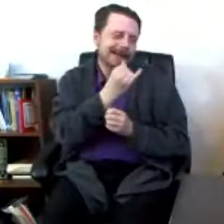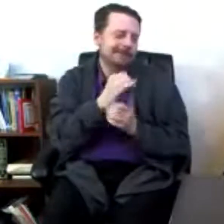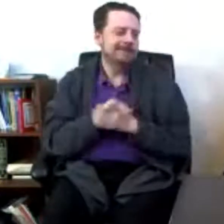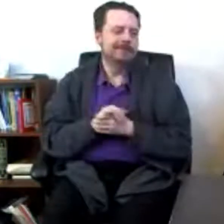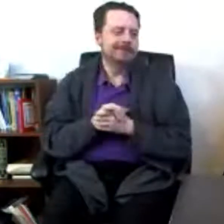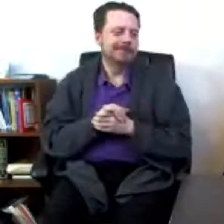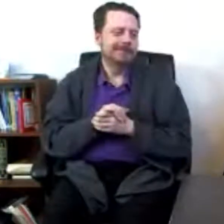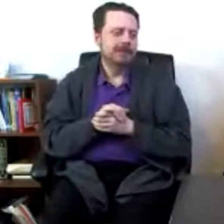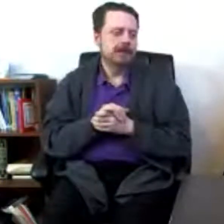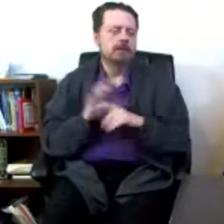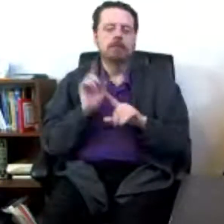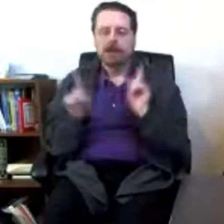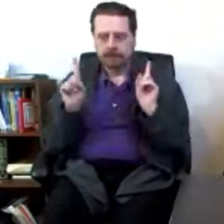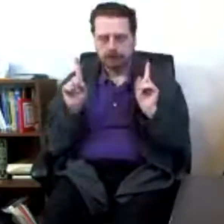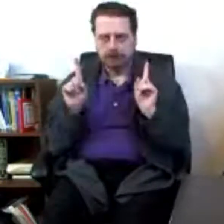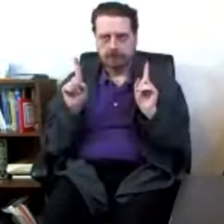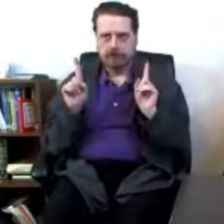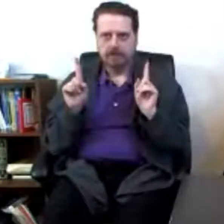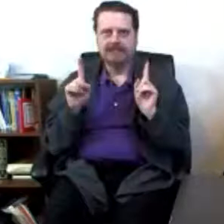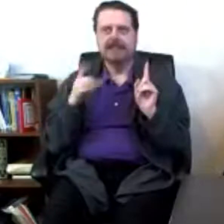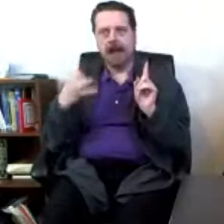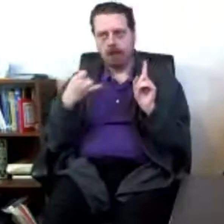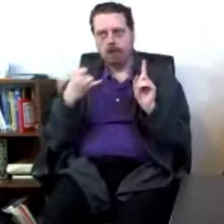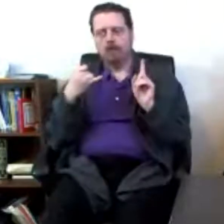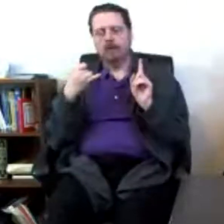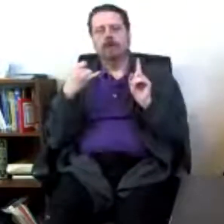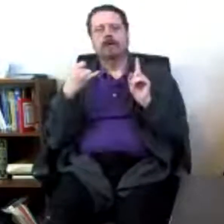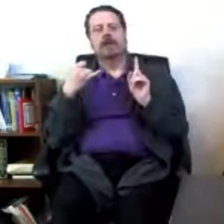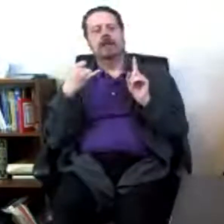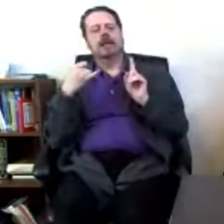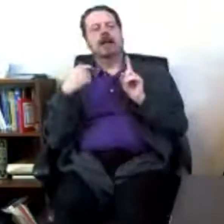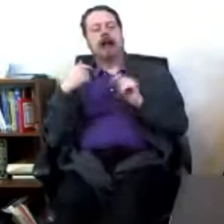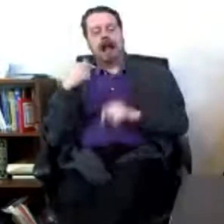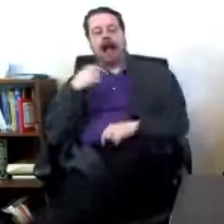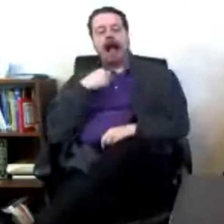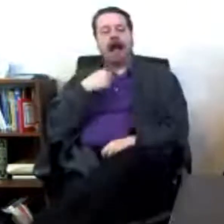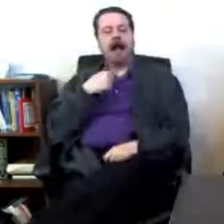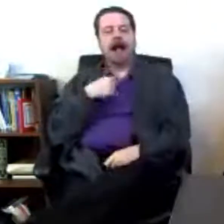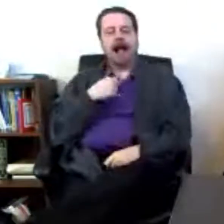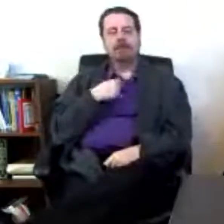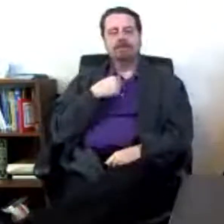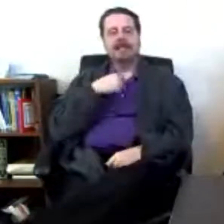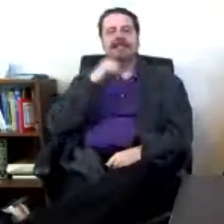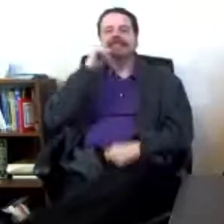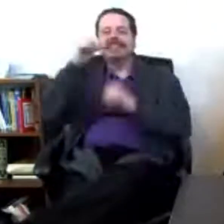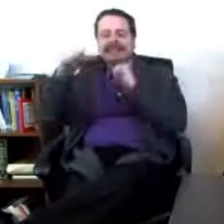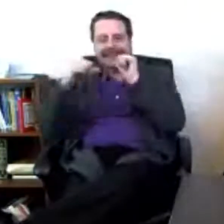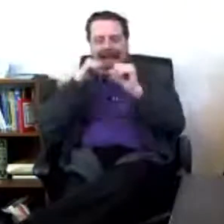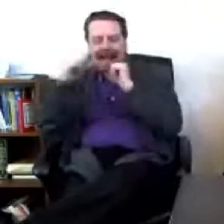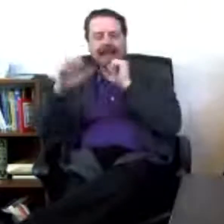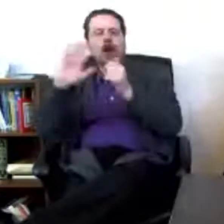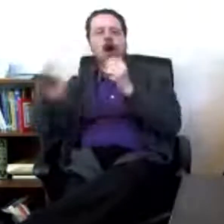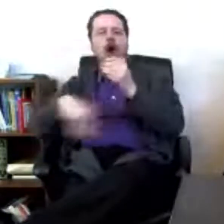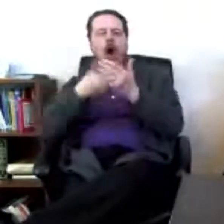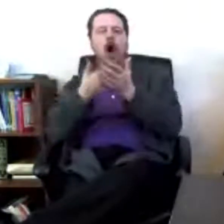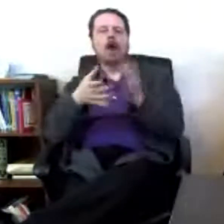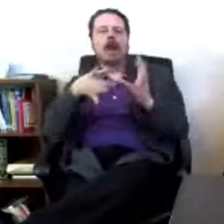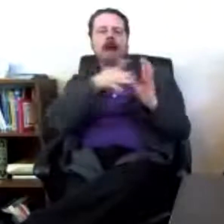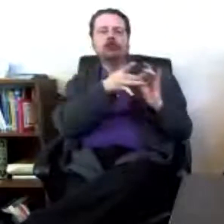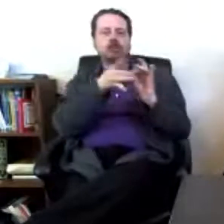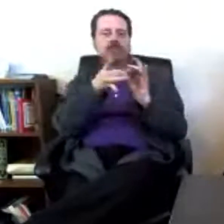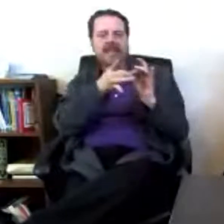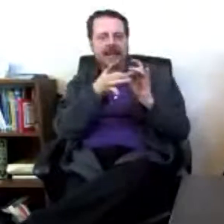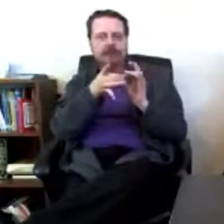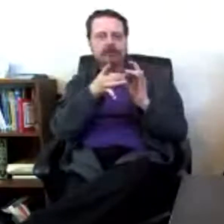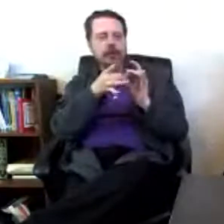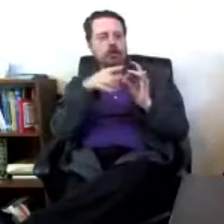But now I am denying all the associations you